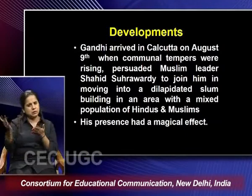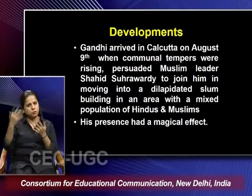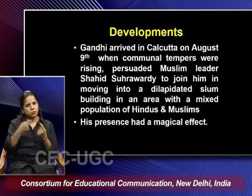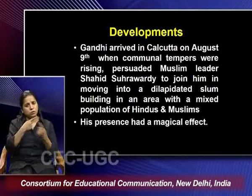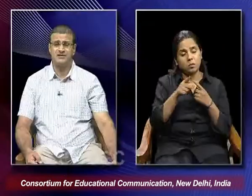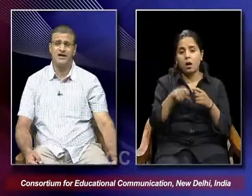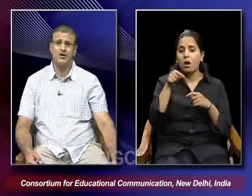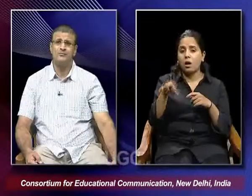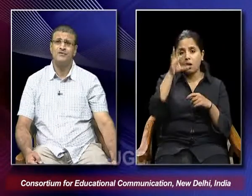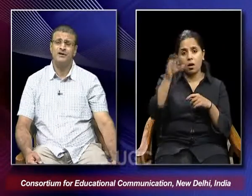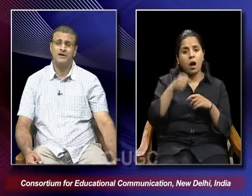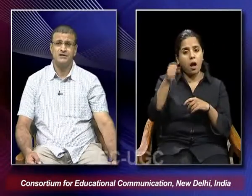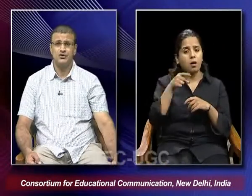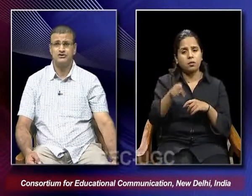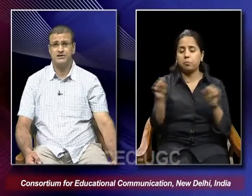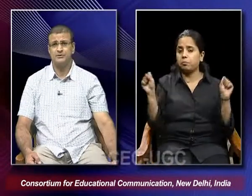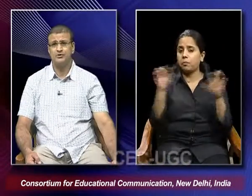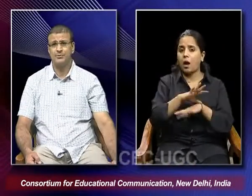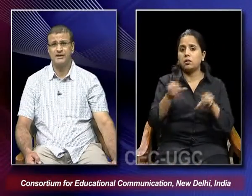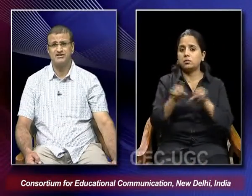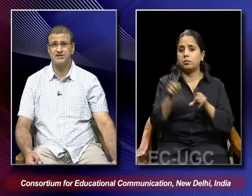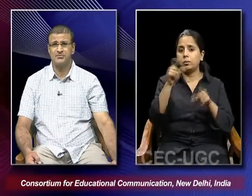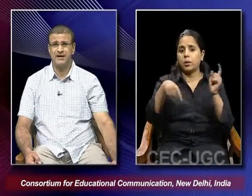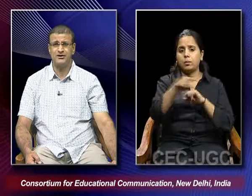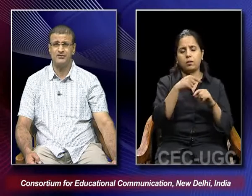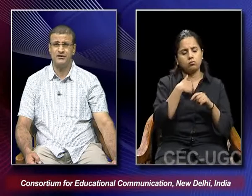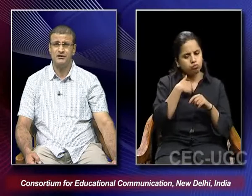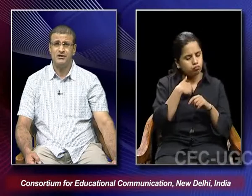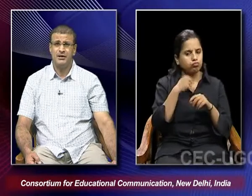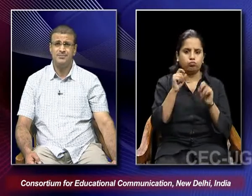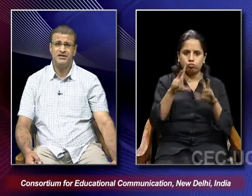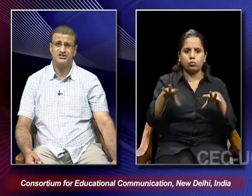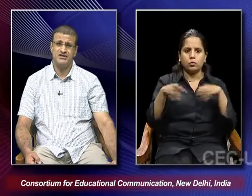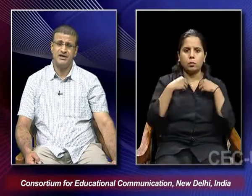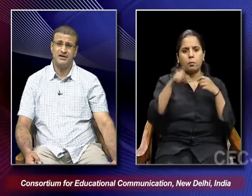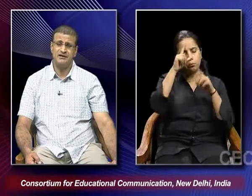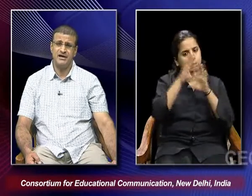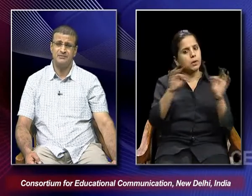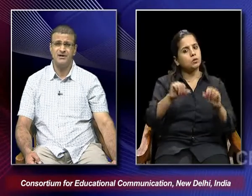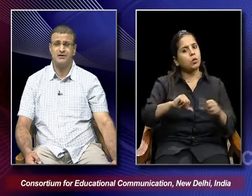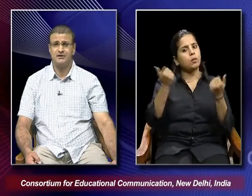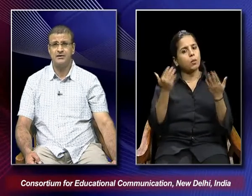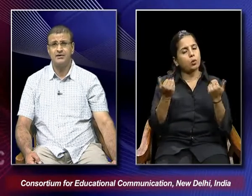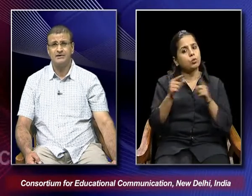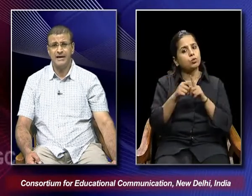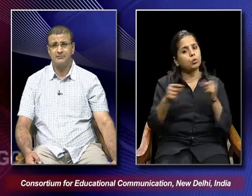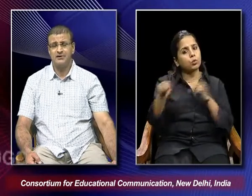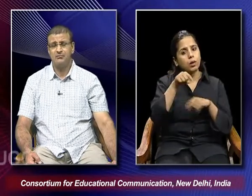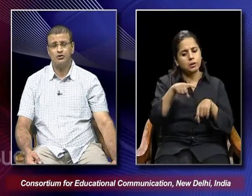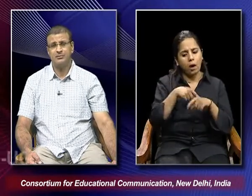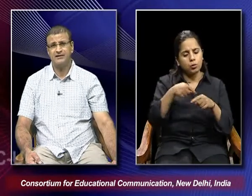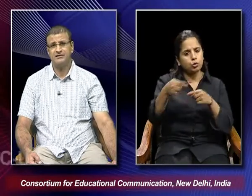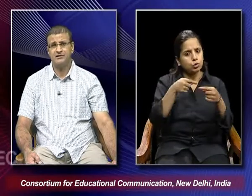magical effect, that how he was able to bring some kind of a peace in that particular time,